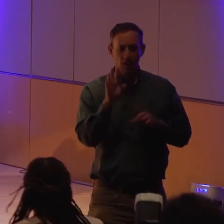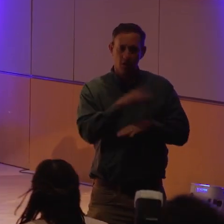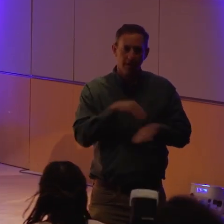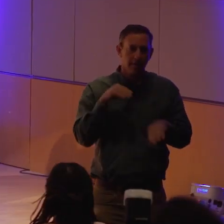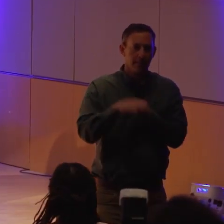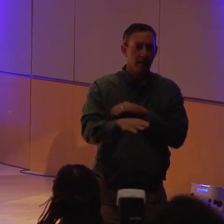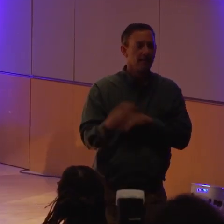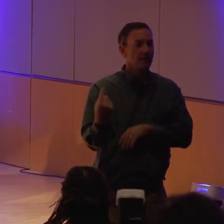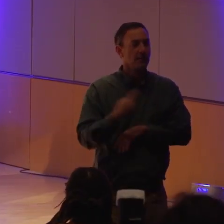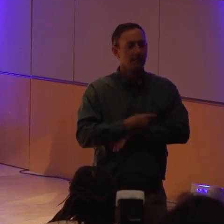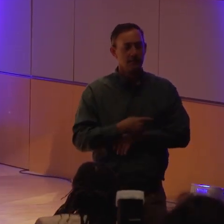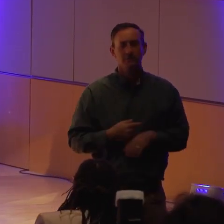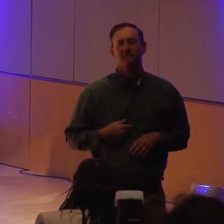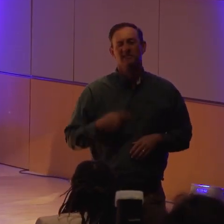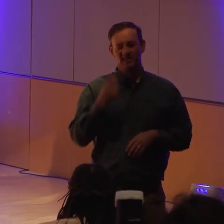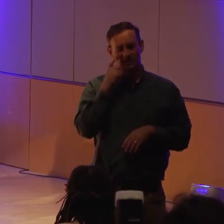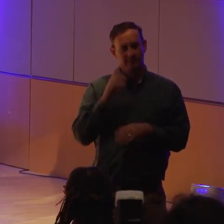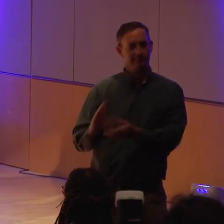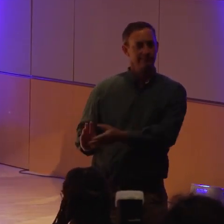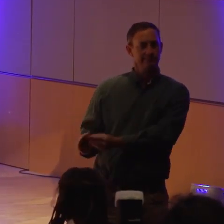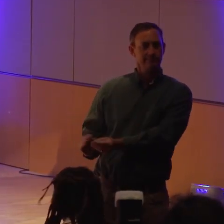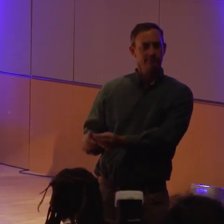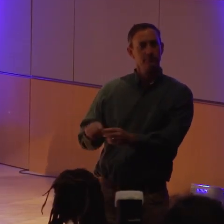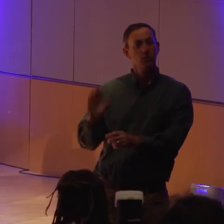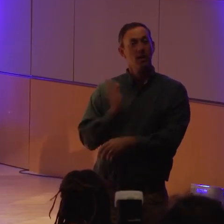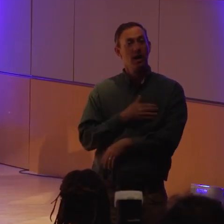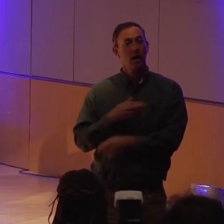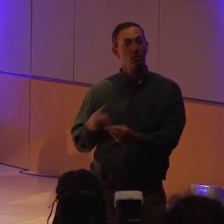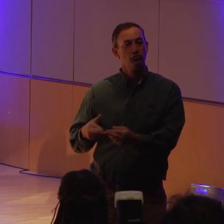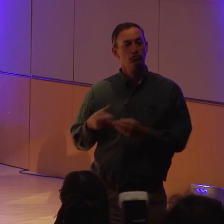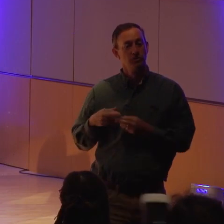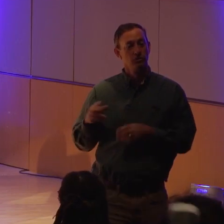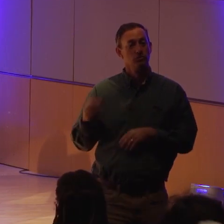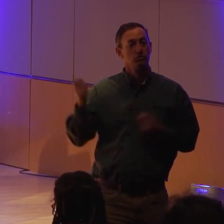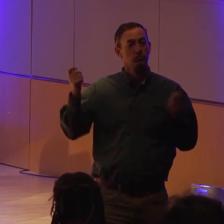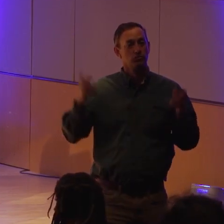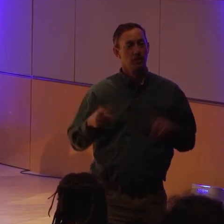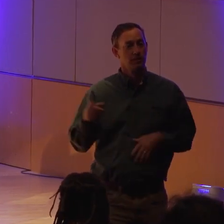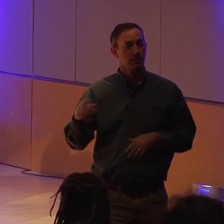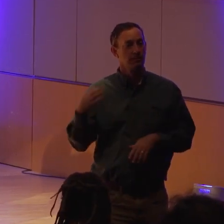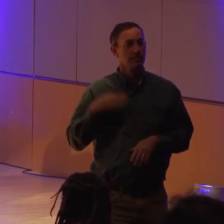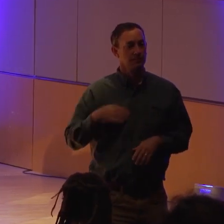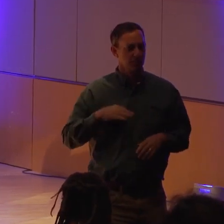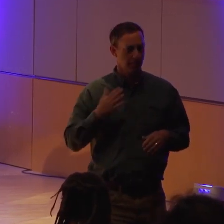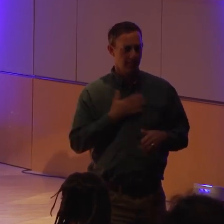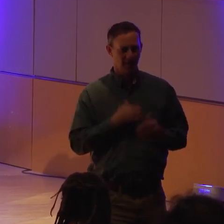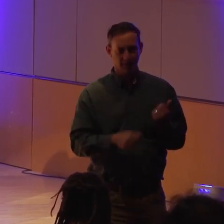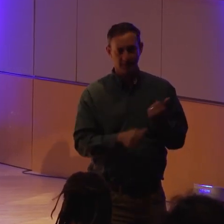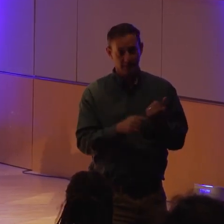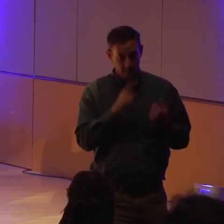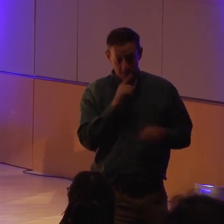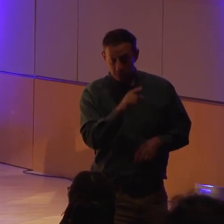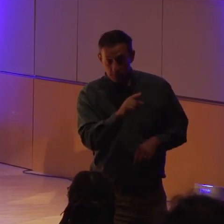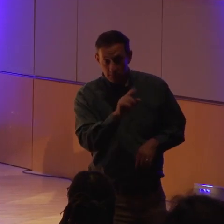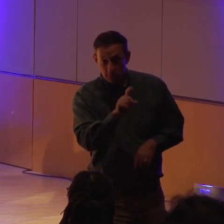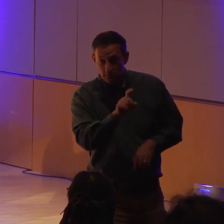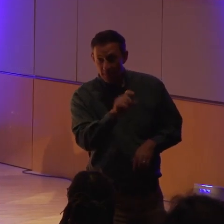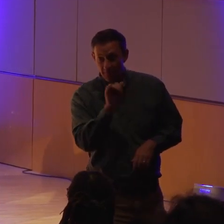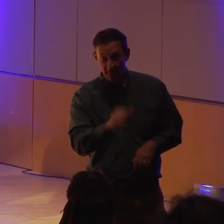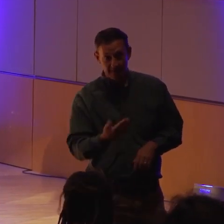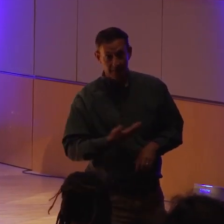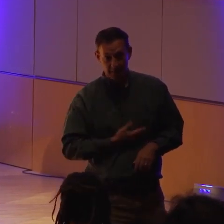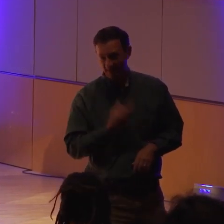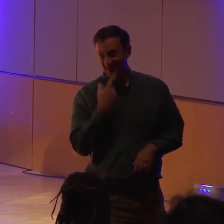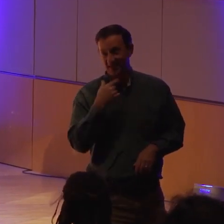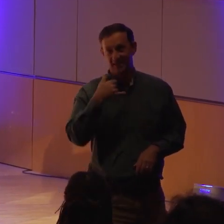impactful day. I was just saying to our regional director in Pittsburgh and my special assistant, I said, is that a baby? And they say,